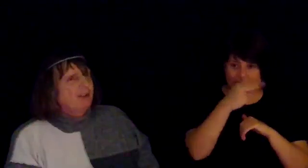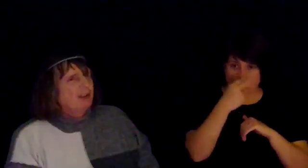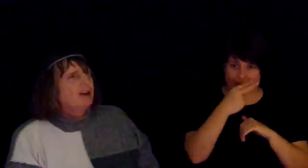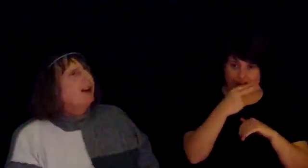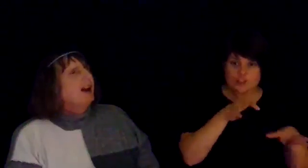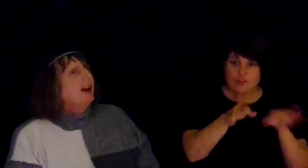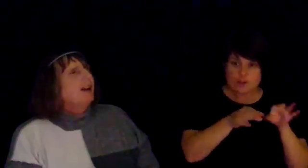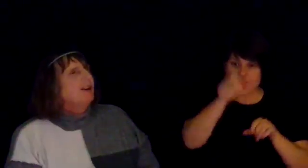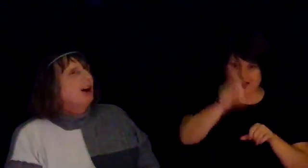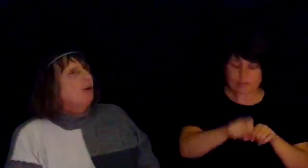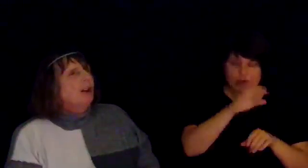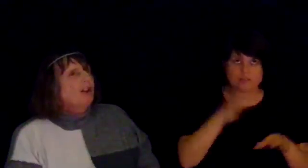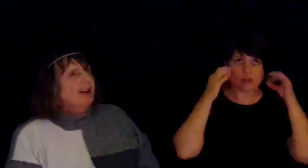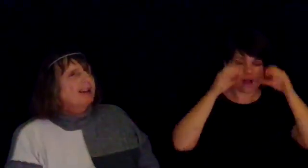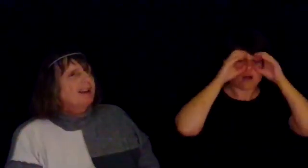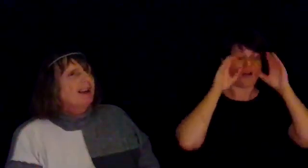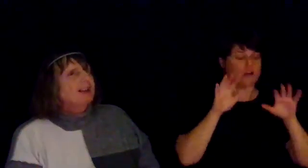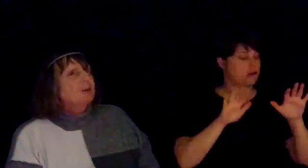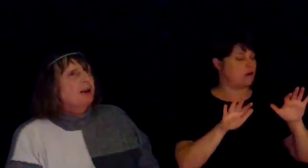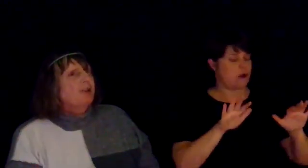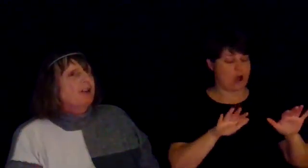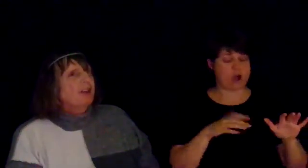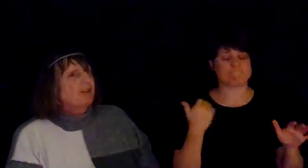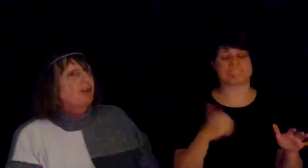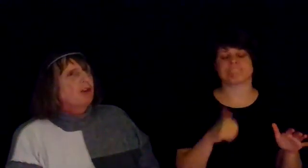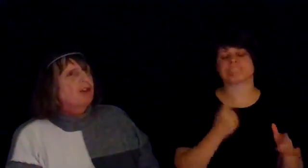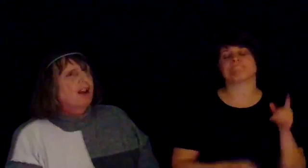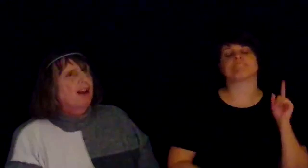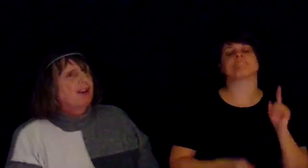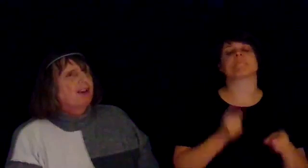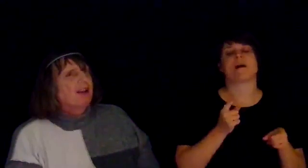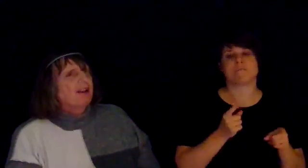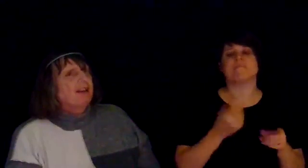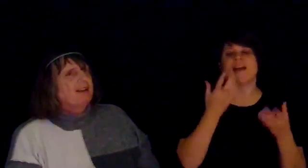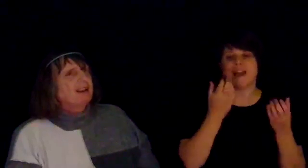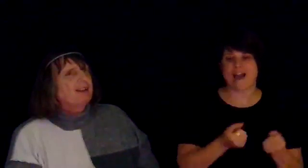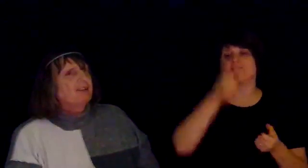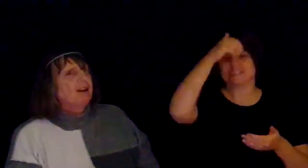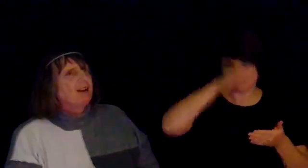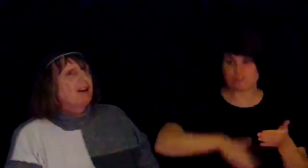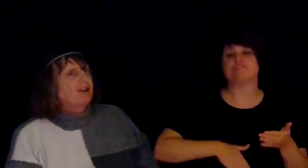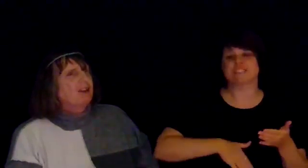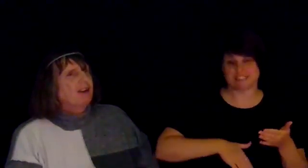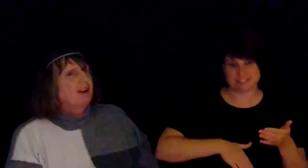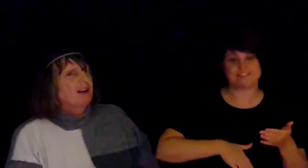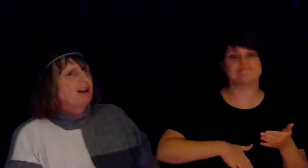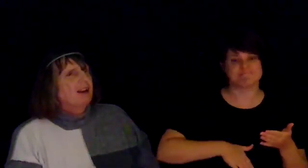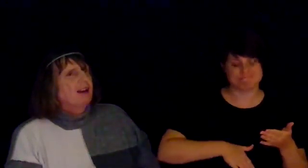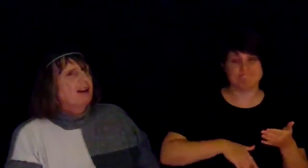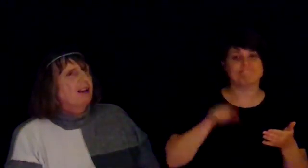deafblind. And once they actually experience that firsthand, they then get to realise